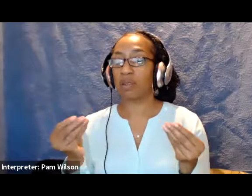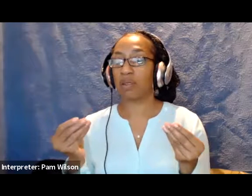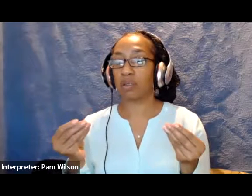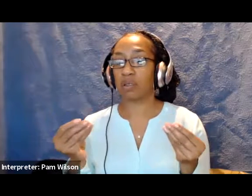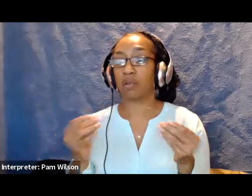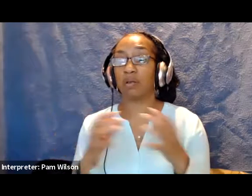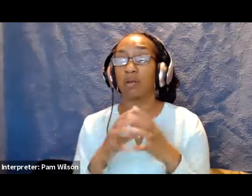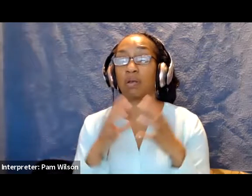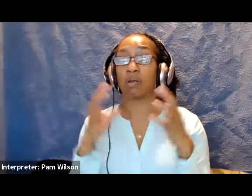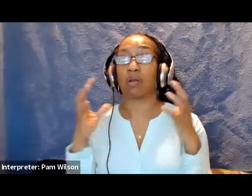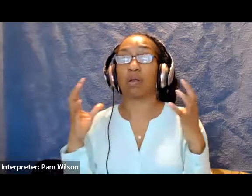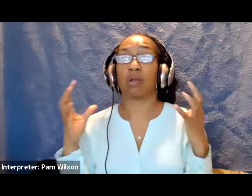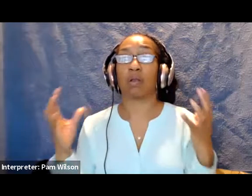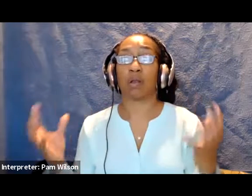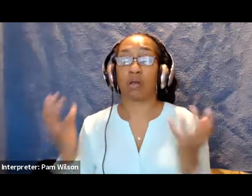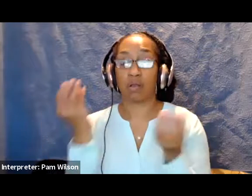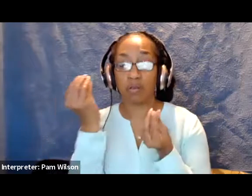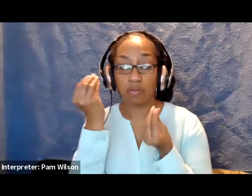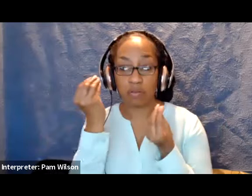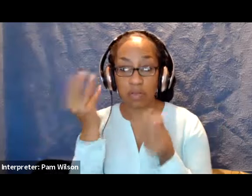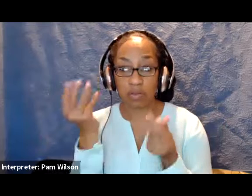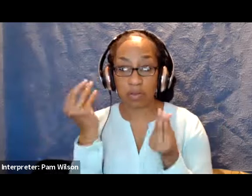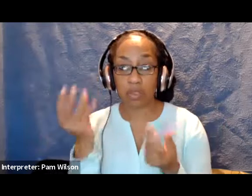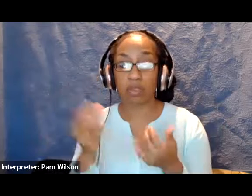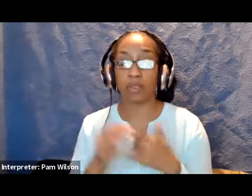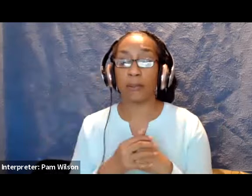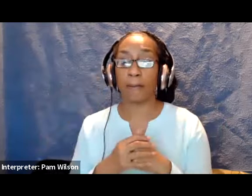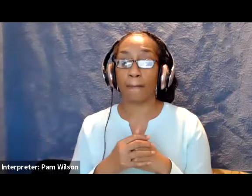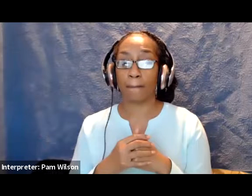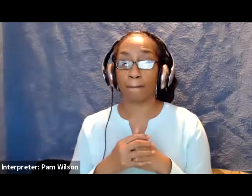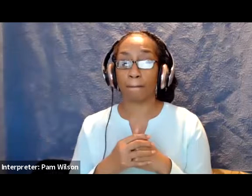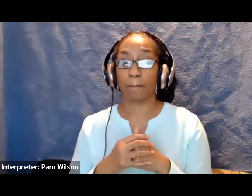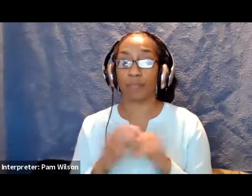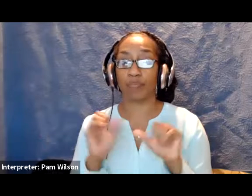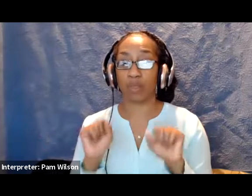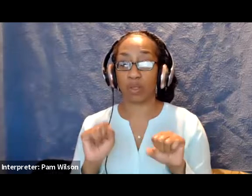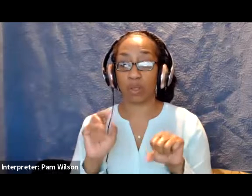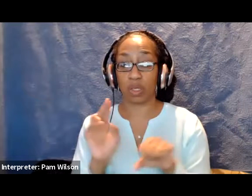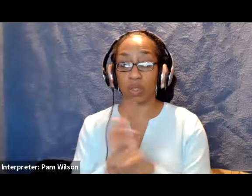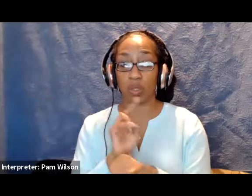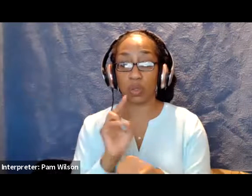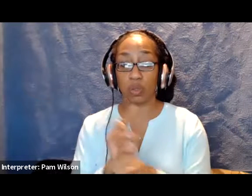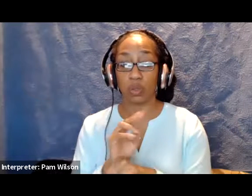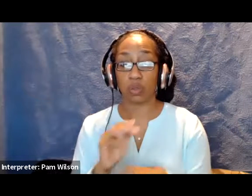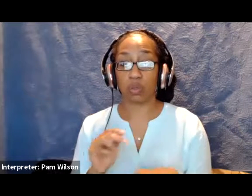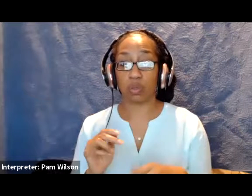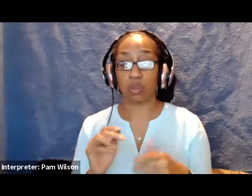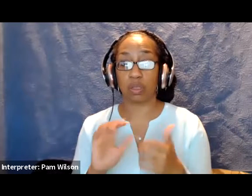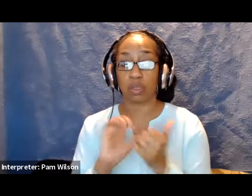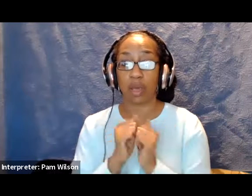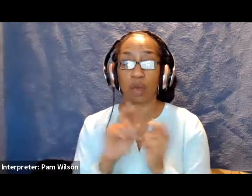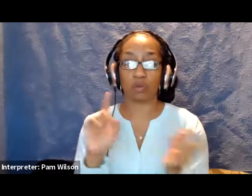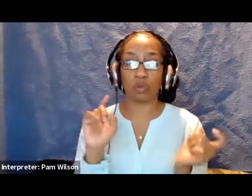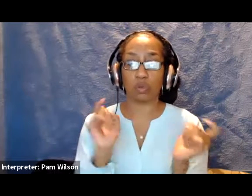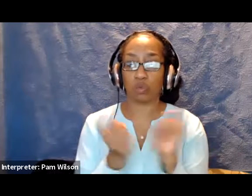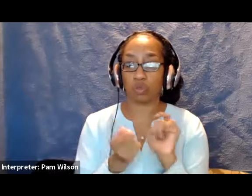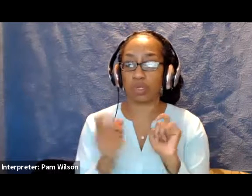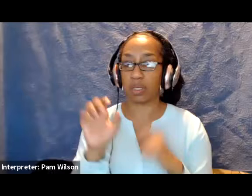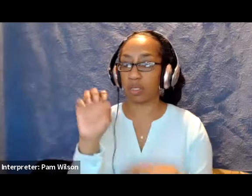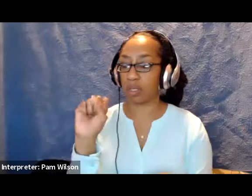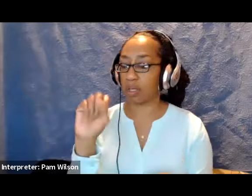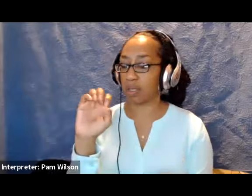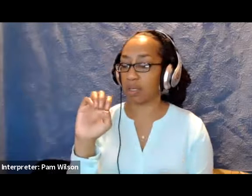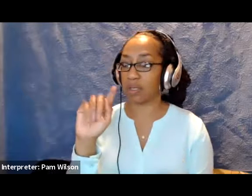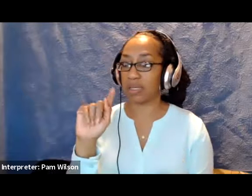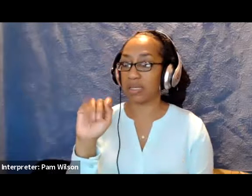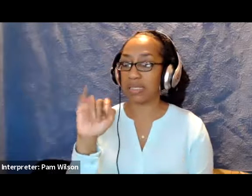ton of information that you can use on how to change settings, how to change